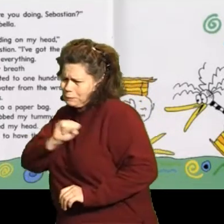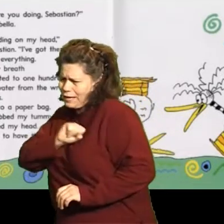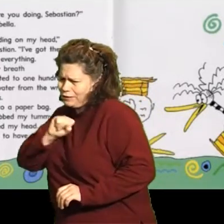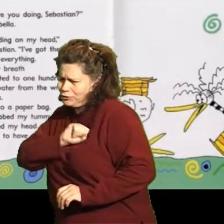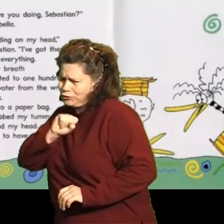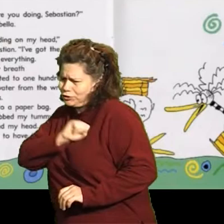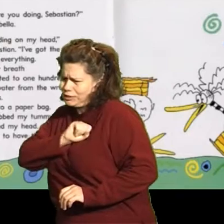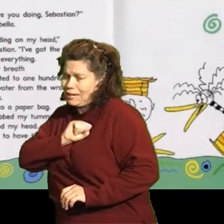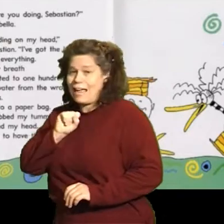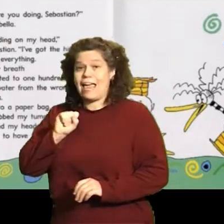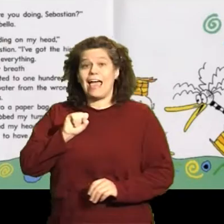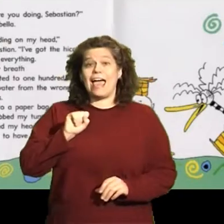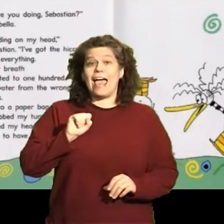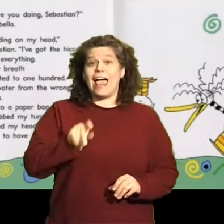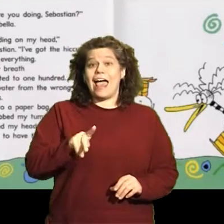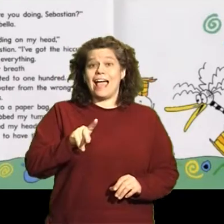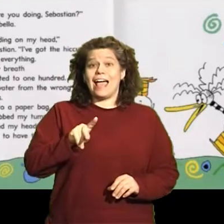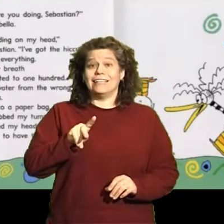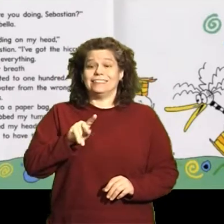"What are you doing?" asked Isabella.